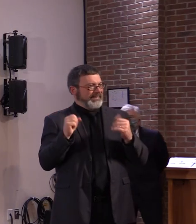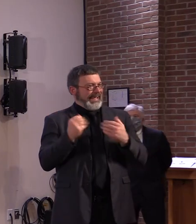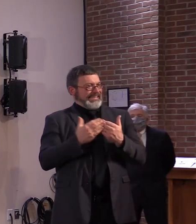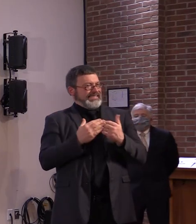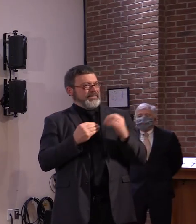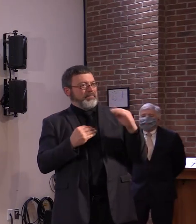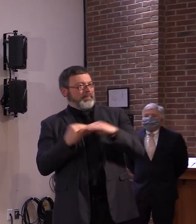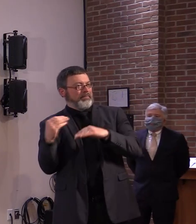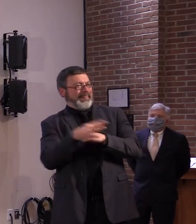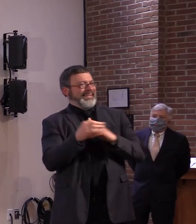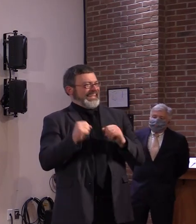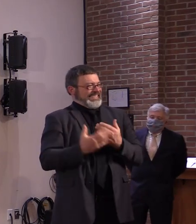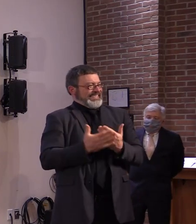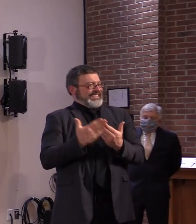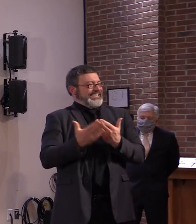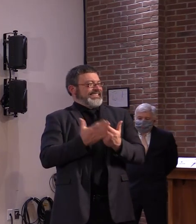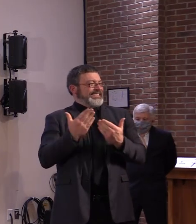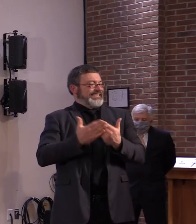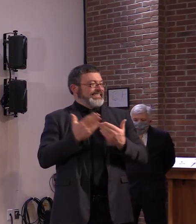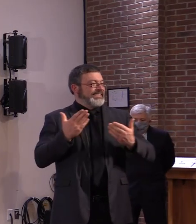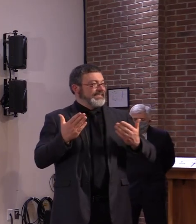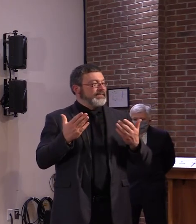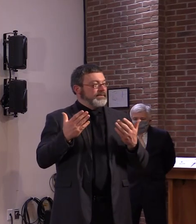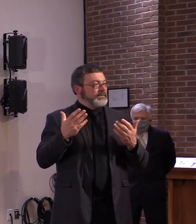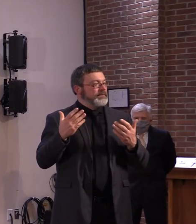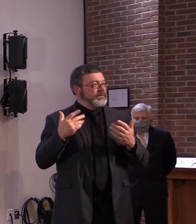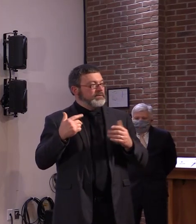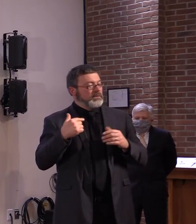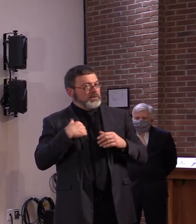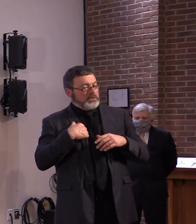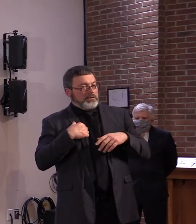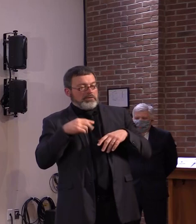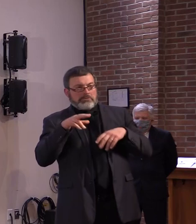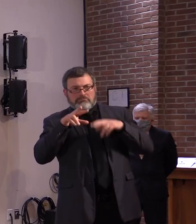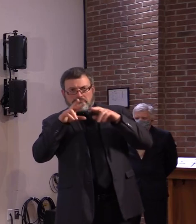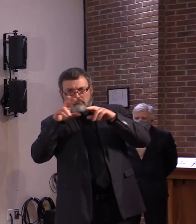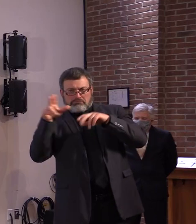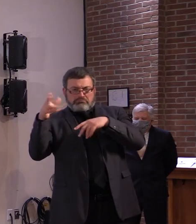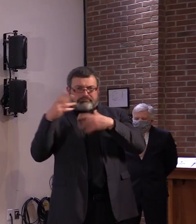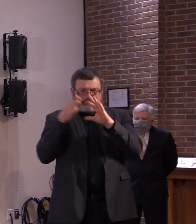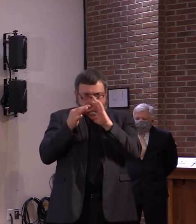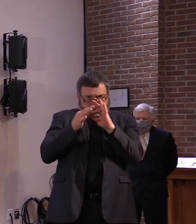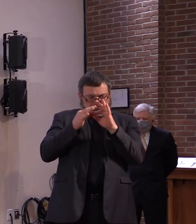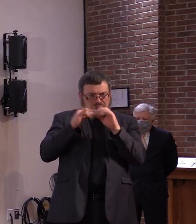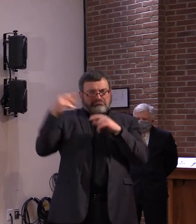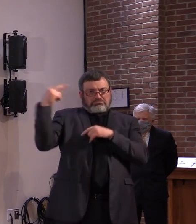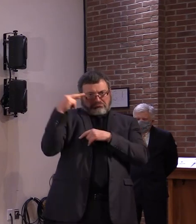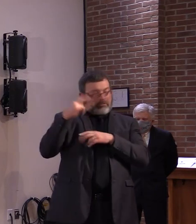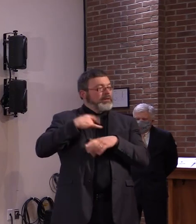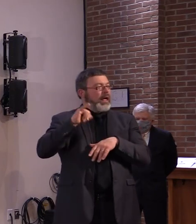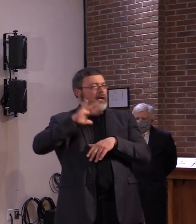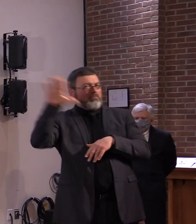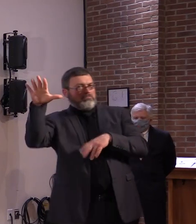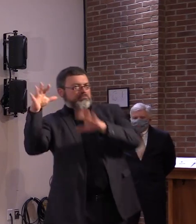can and listen to their perspective and what they're learning so that we don't make